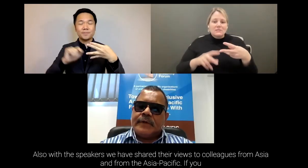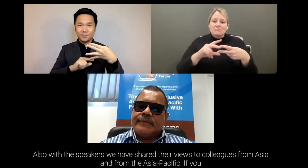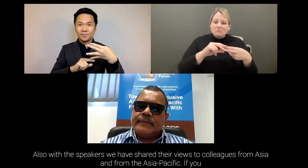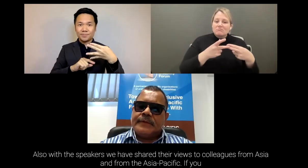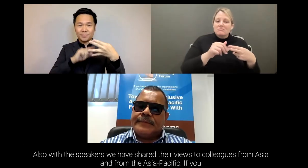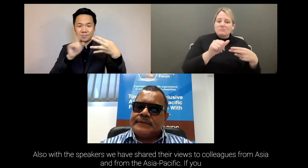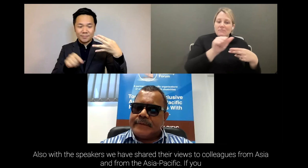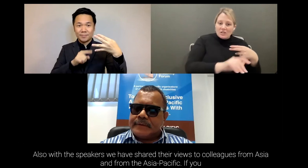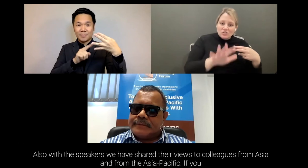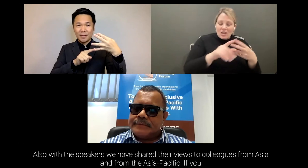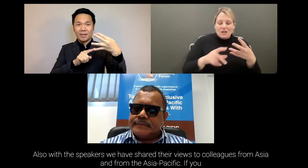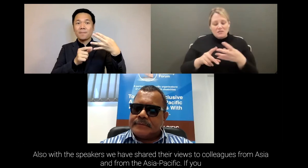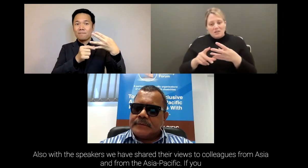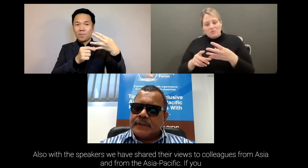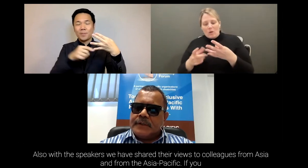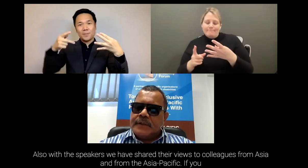from one from the Pacific.